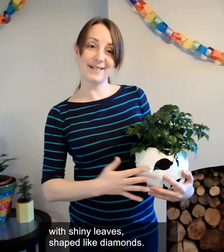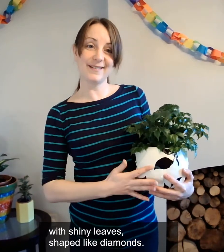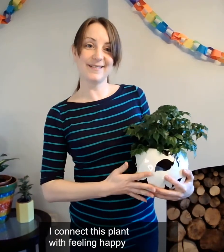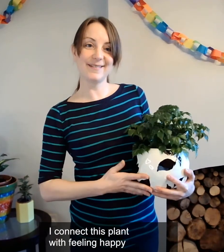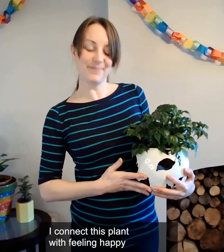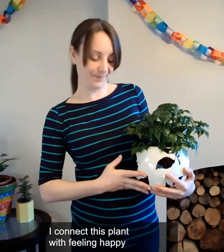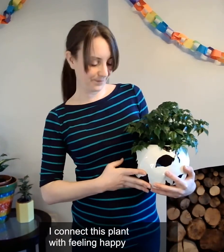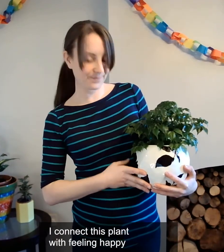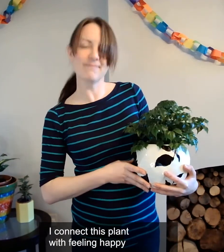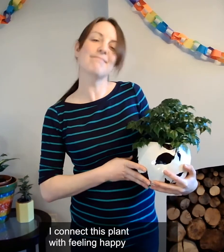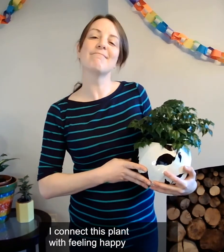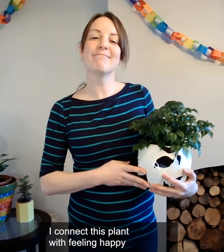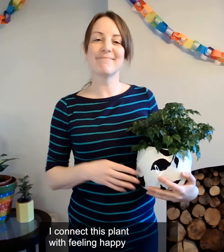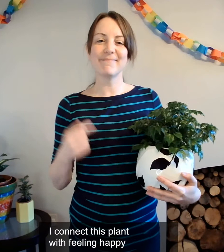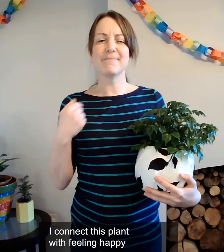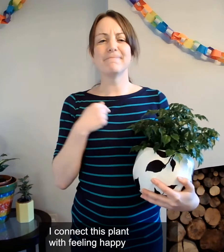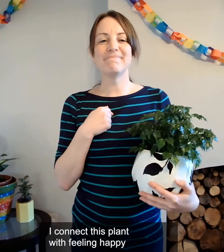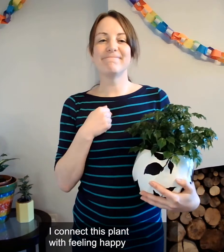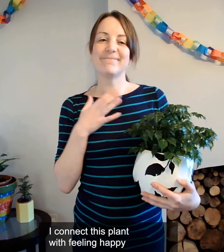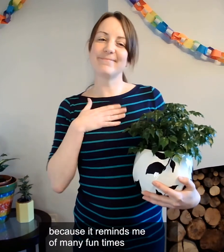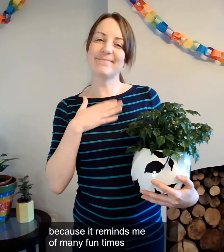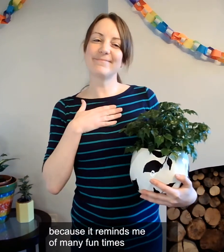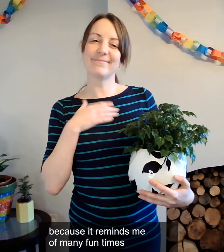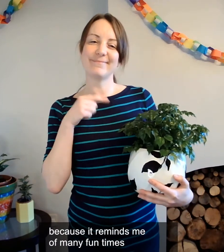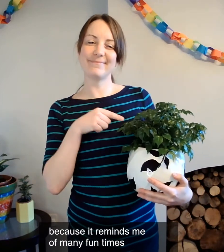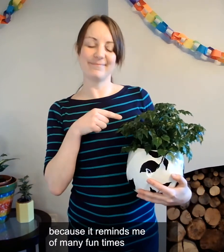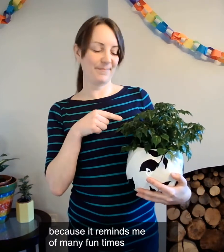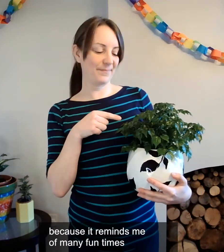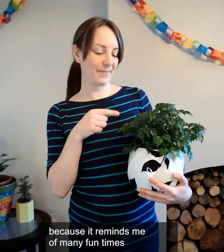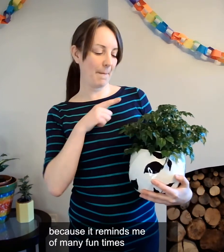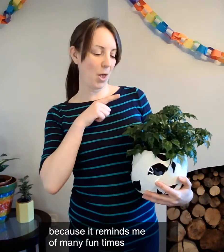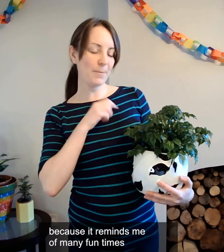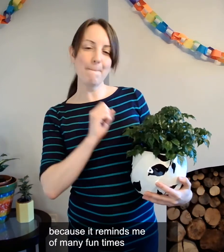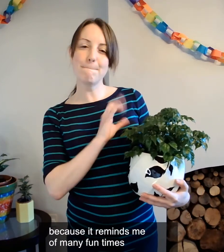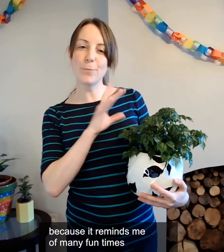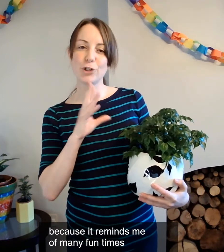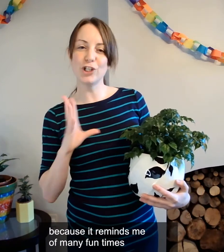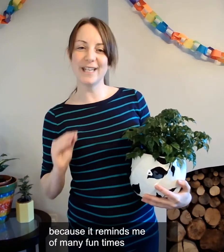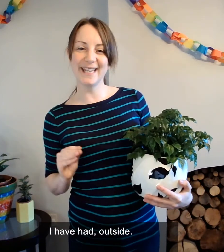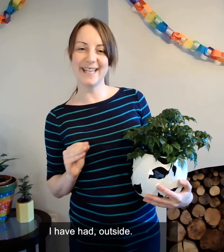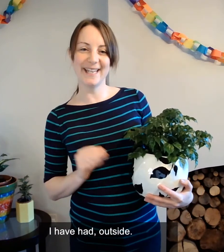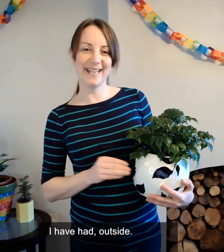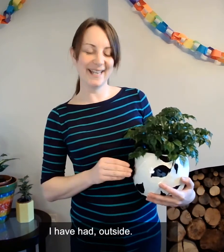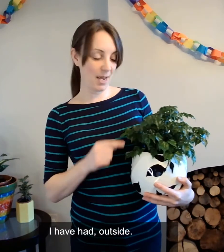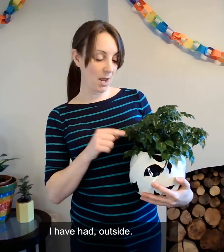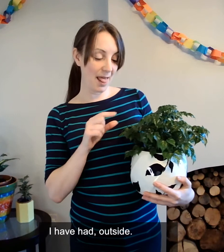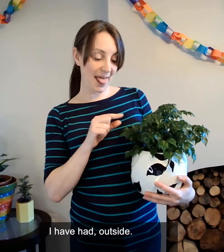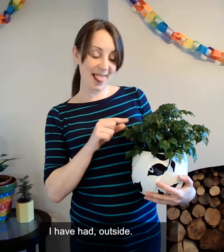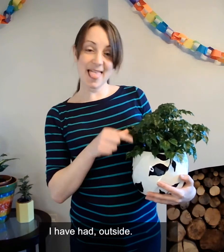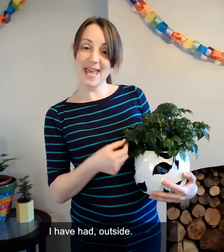I connect this plant with feeling happy because it reminds me of many fun times I have had outside.